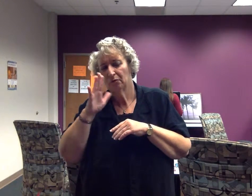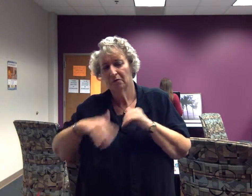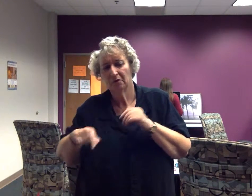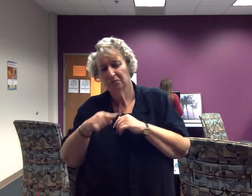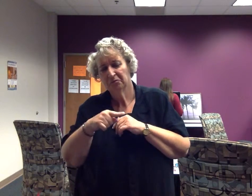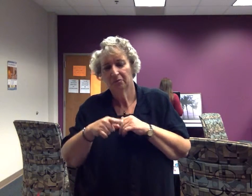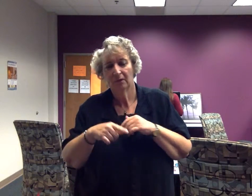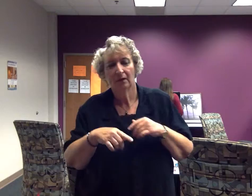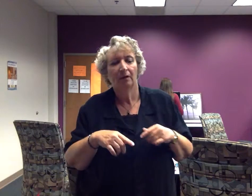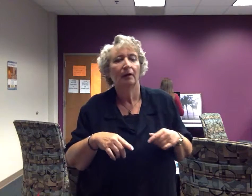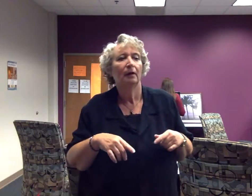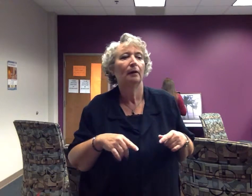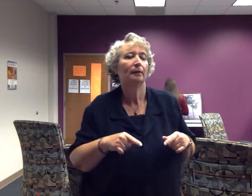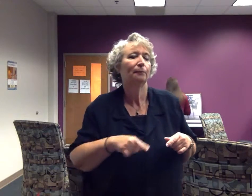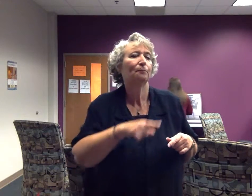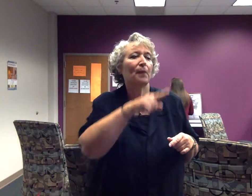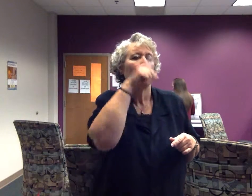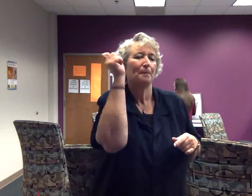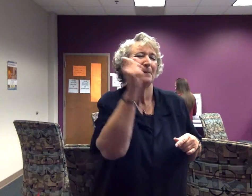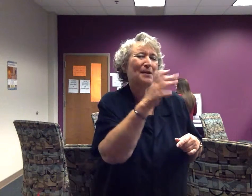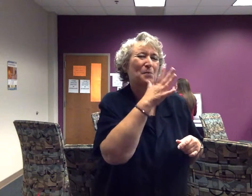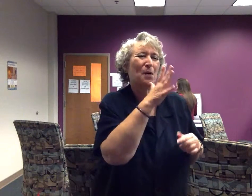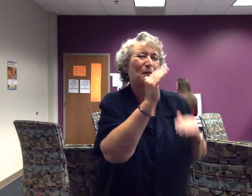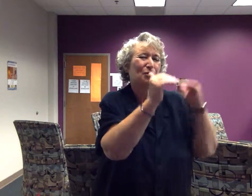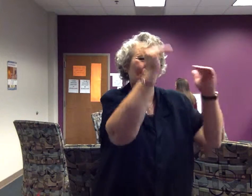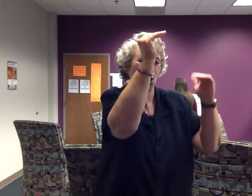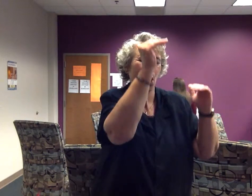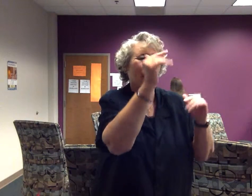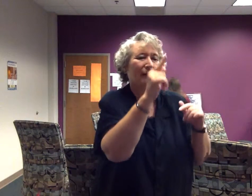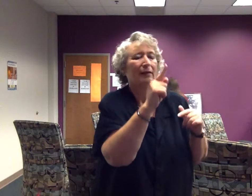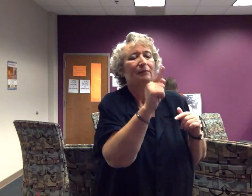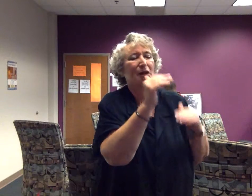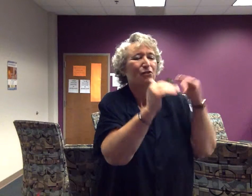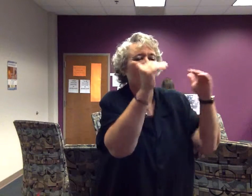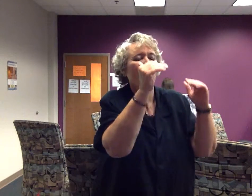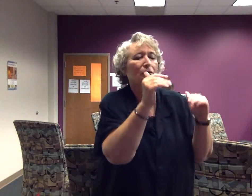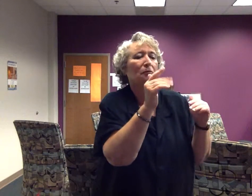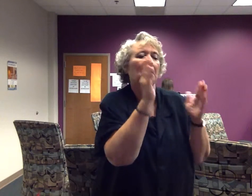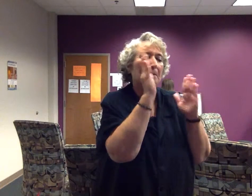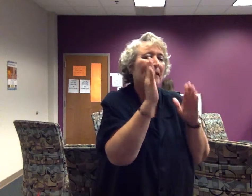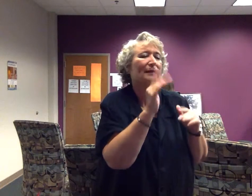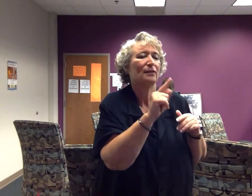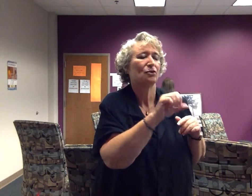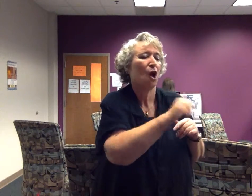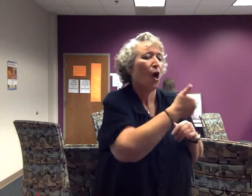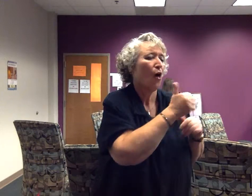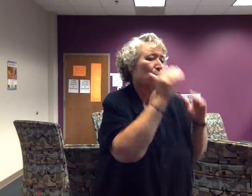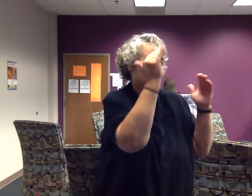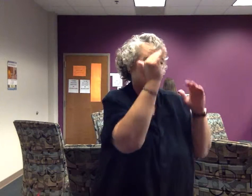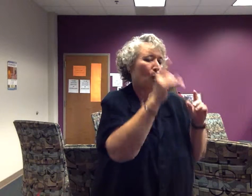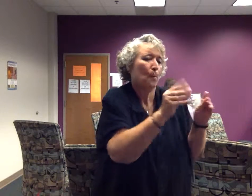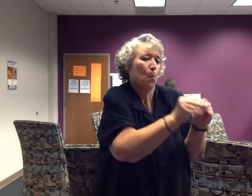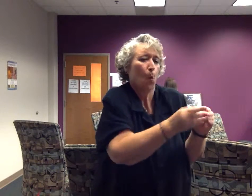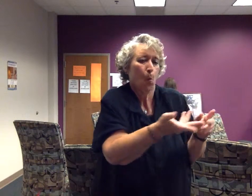usually listen to adults more than they would listen to children. Okay, that's perfect. So let's look at this. In this case, the decision was to what? What was your